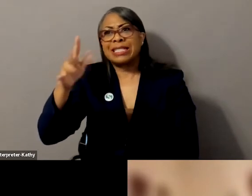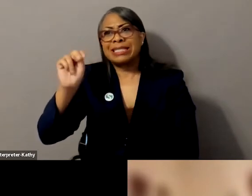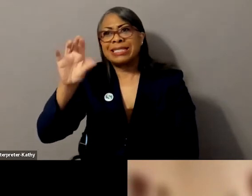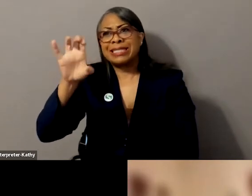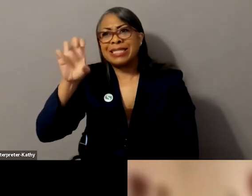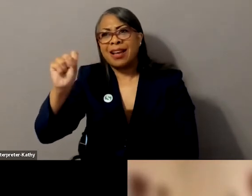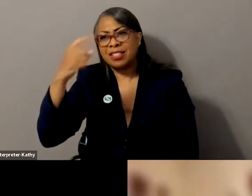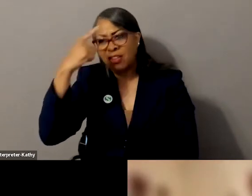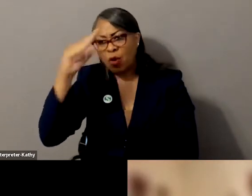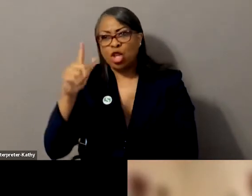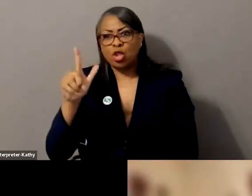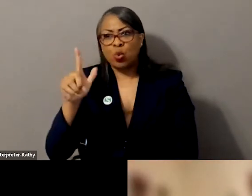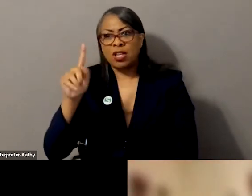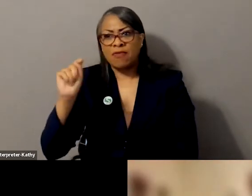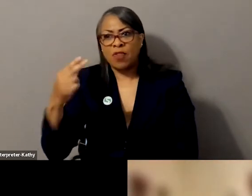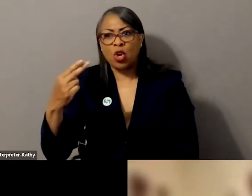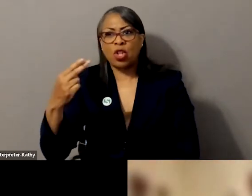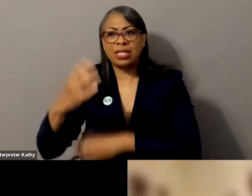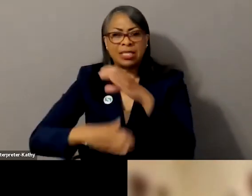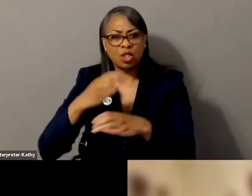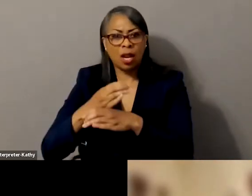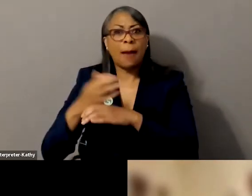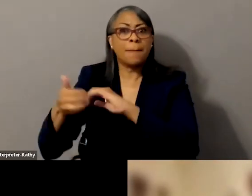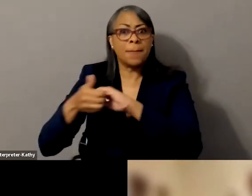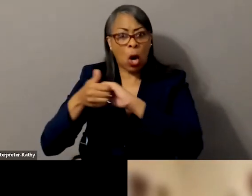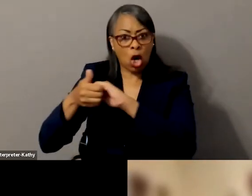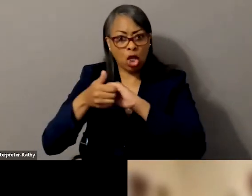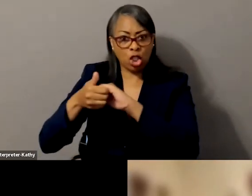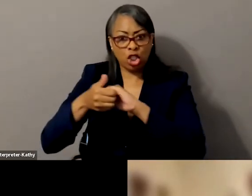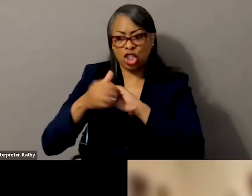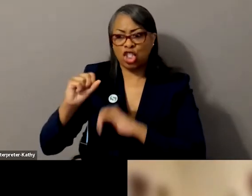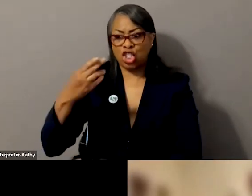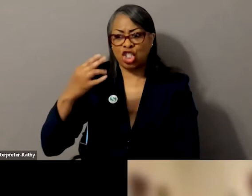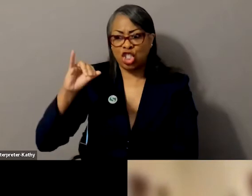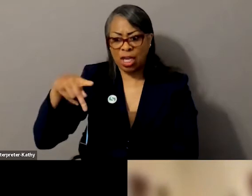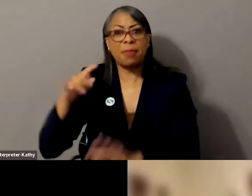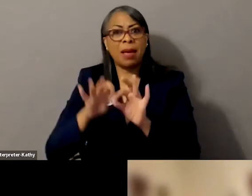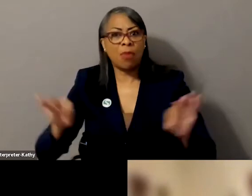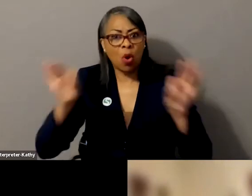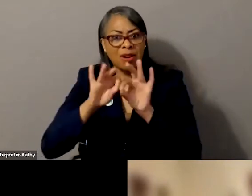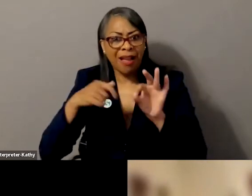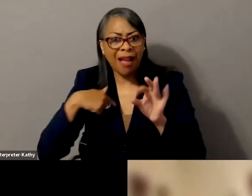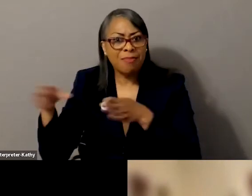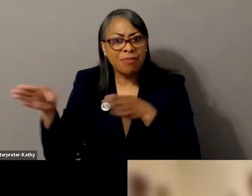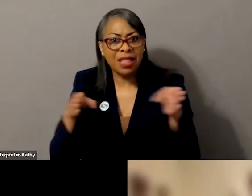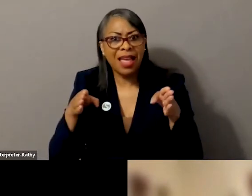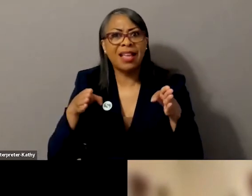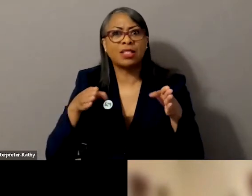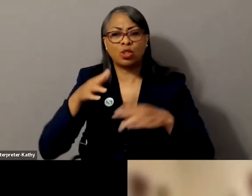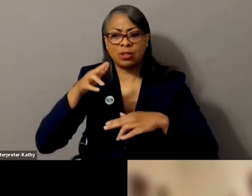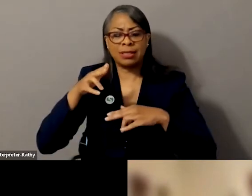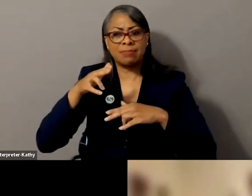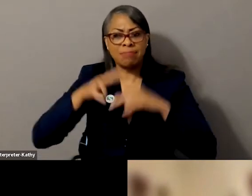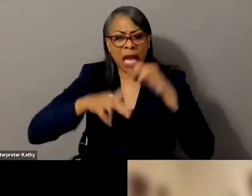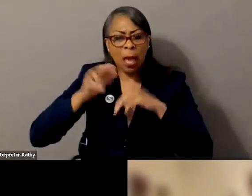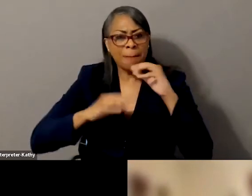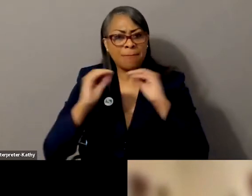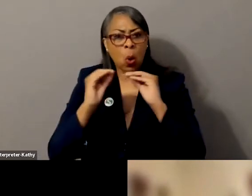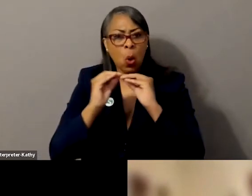century. Partnerships are important, and I plan to build more effective partnerships